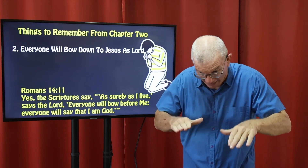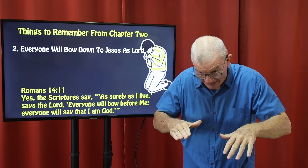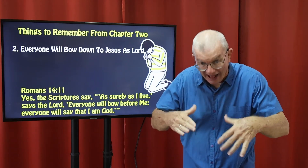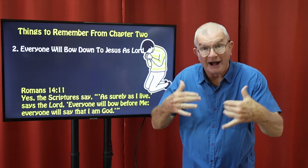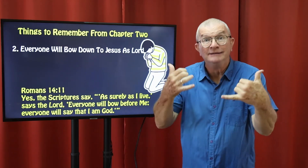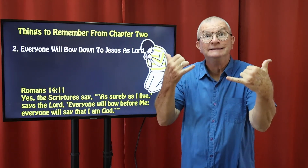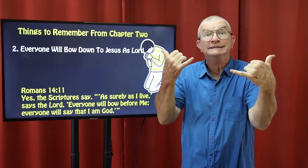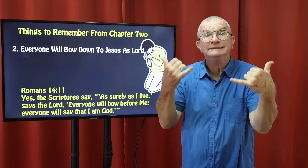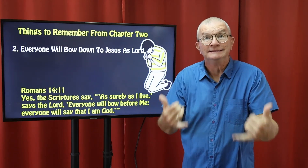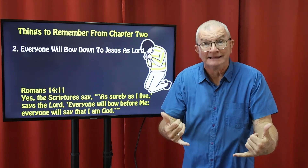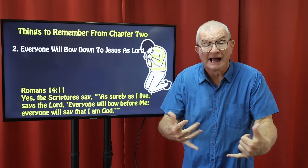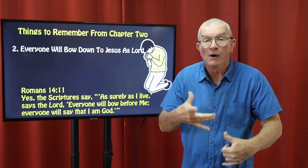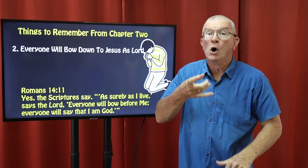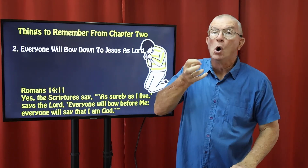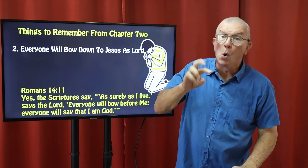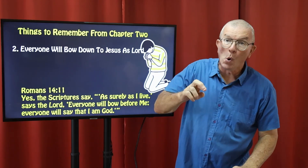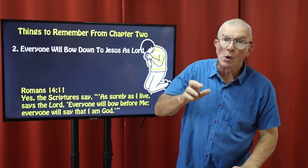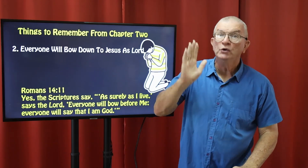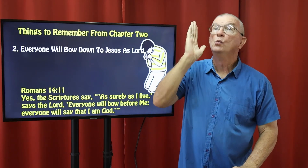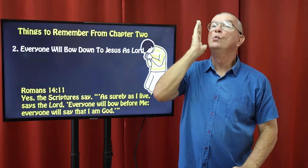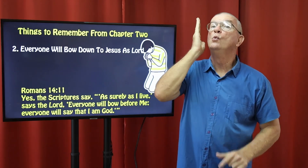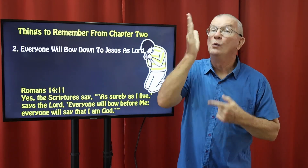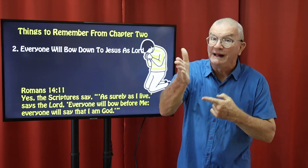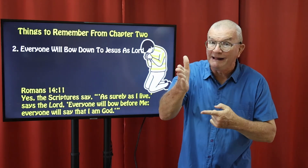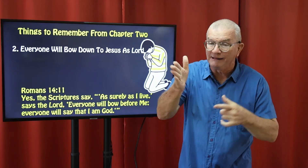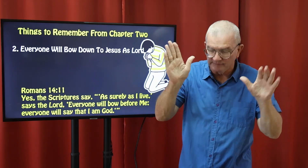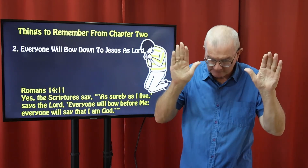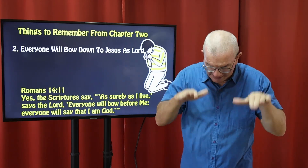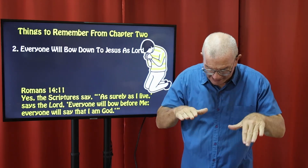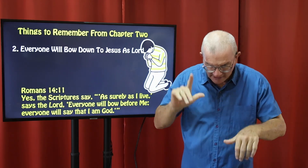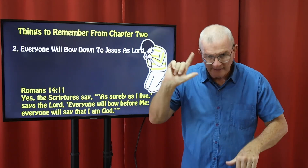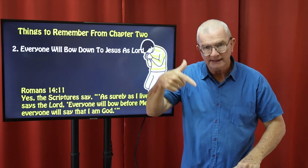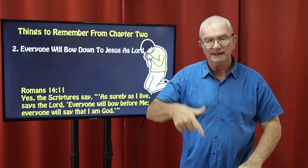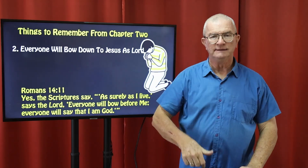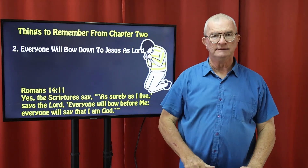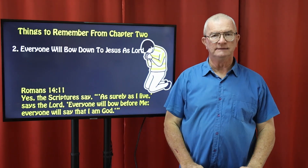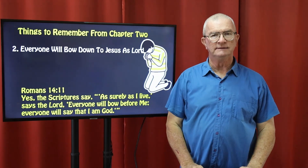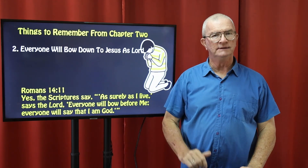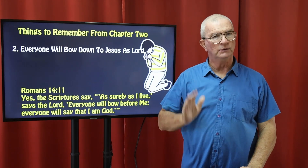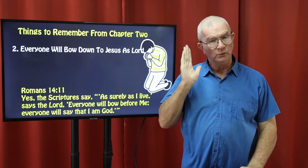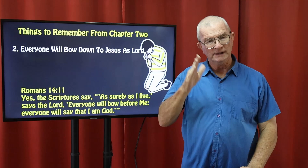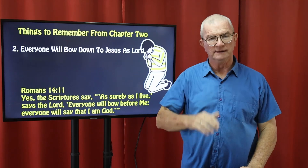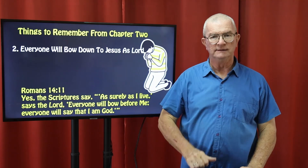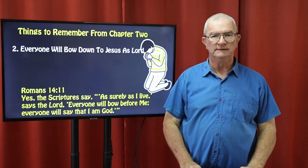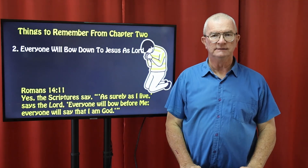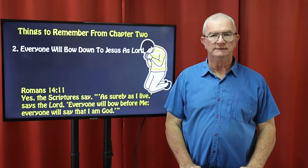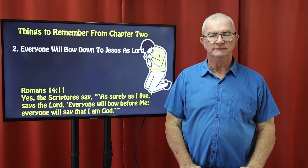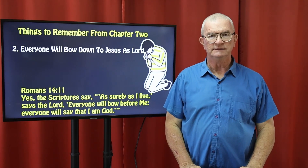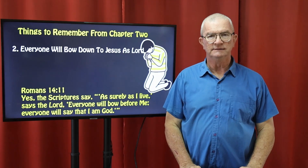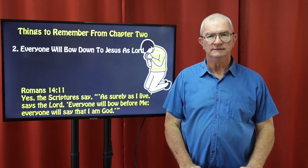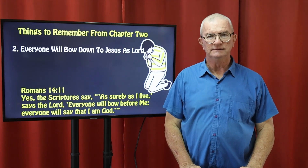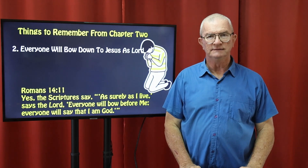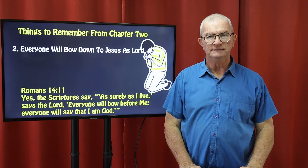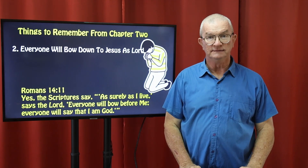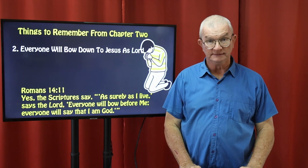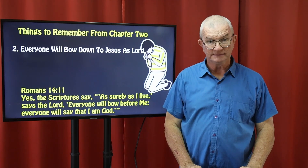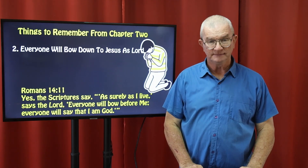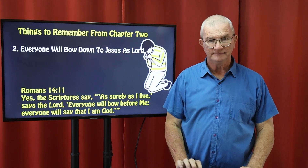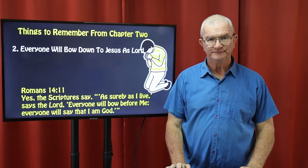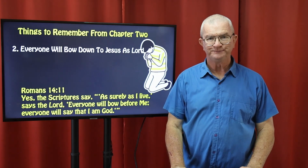You either bow now or you will bow down later. You will.